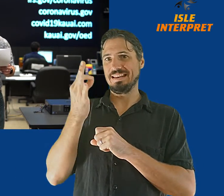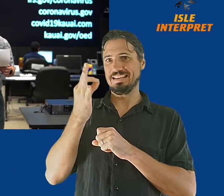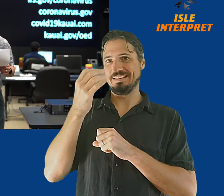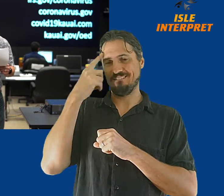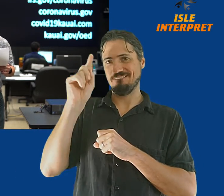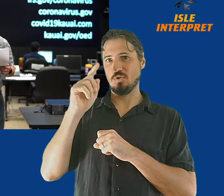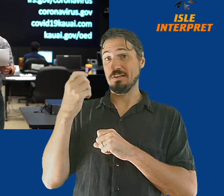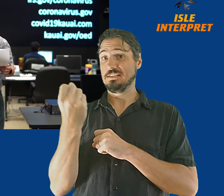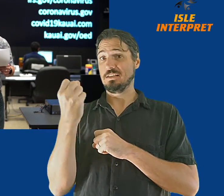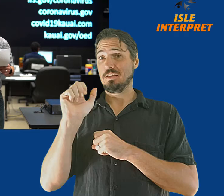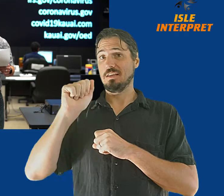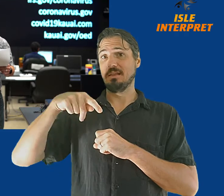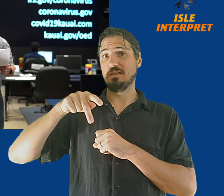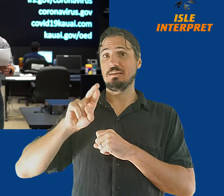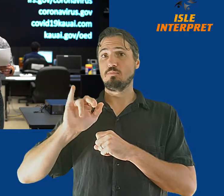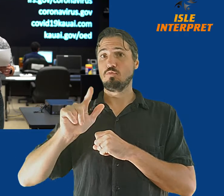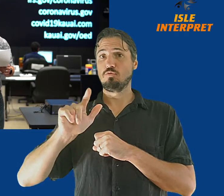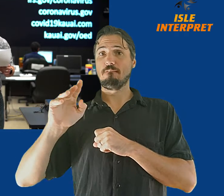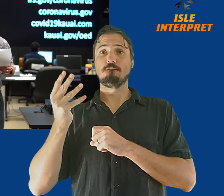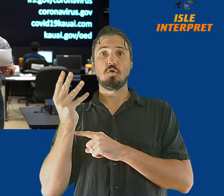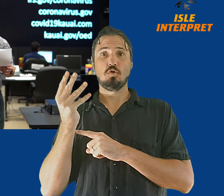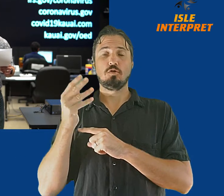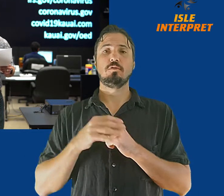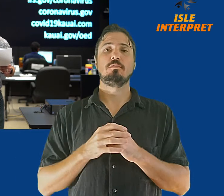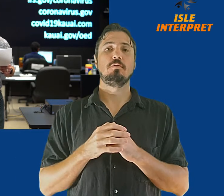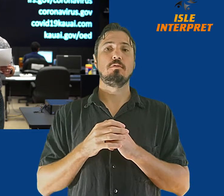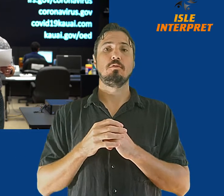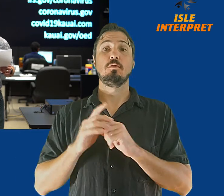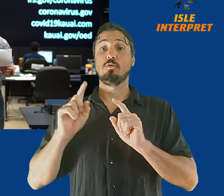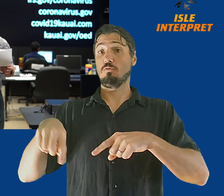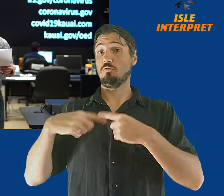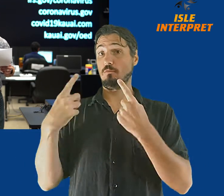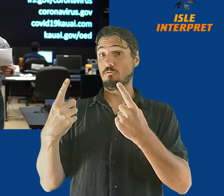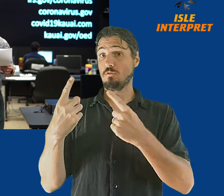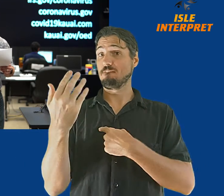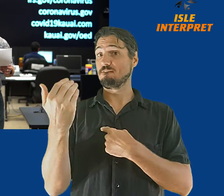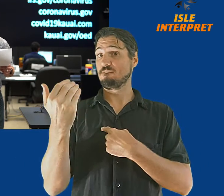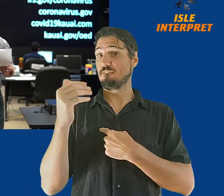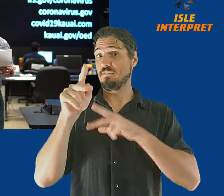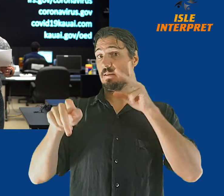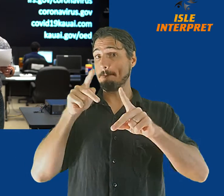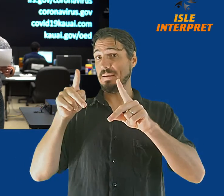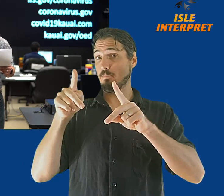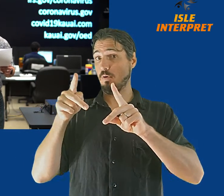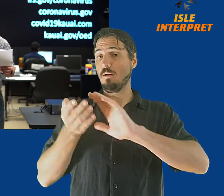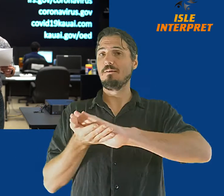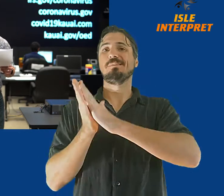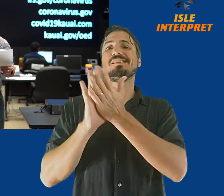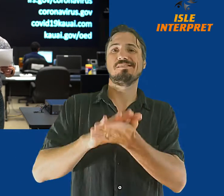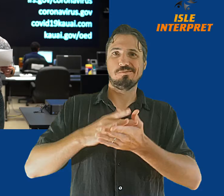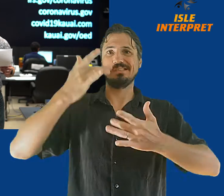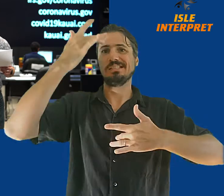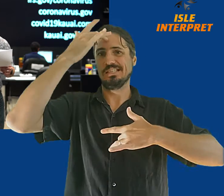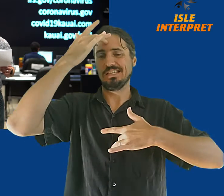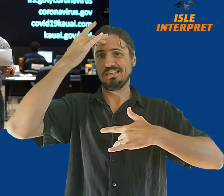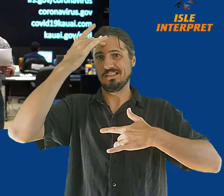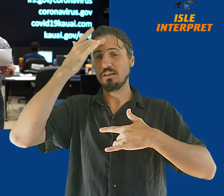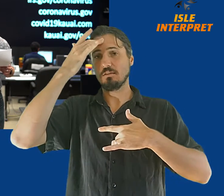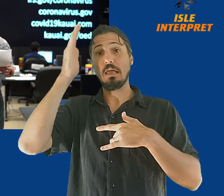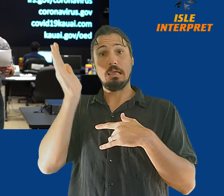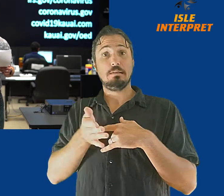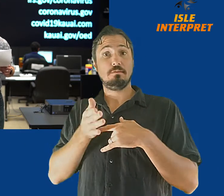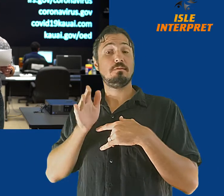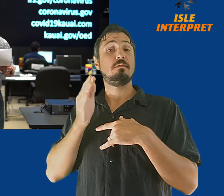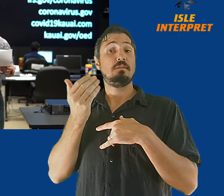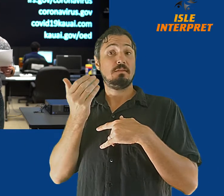cases remains at 15. Of those 15 cases, 7 individuals have either recovered or returned to their home on the